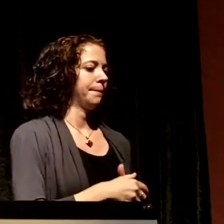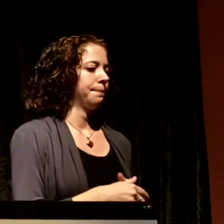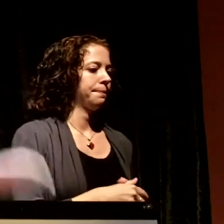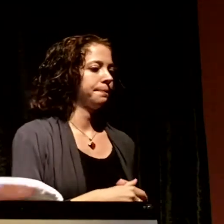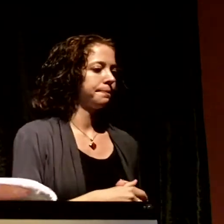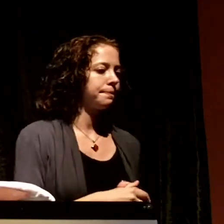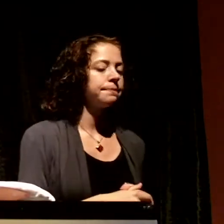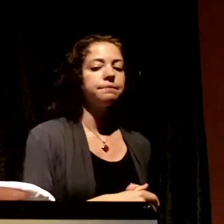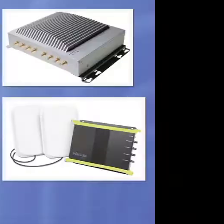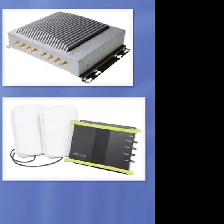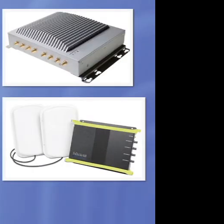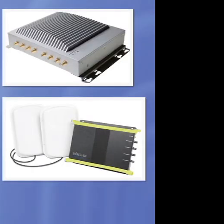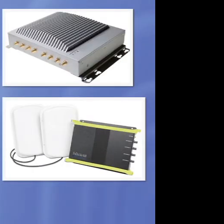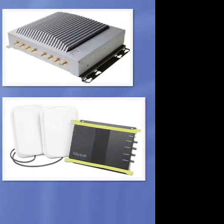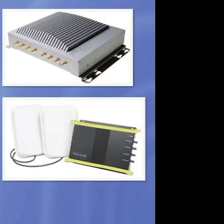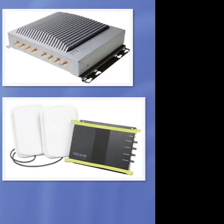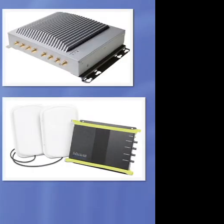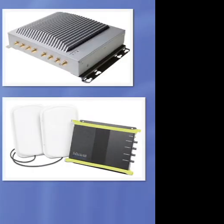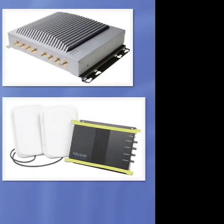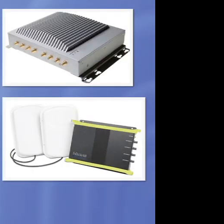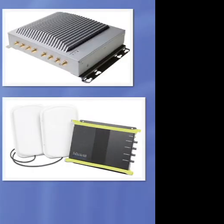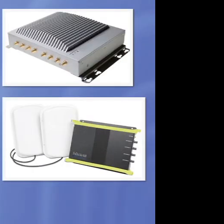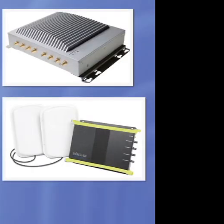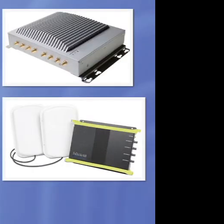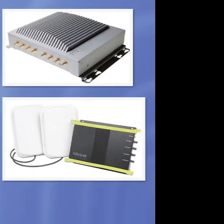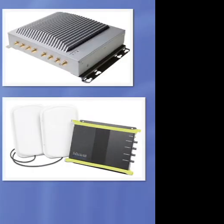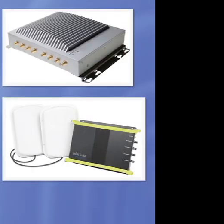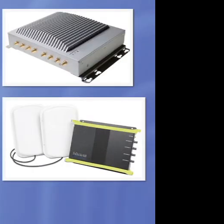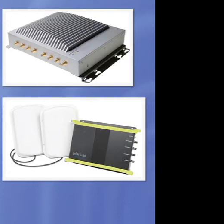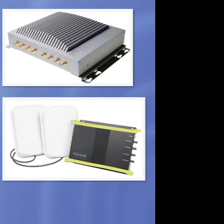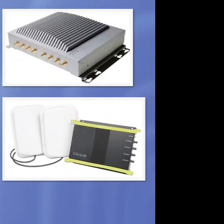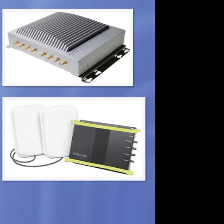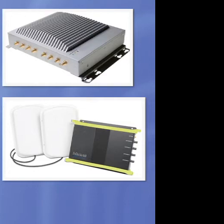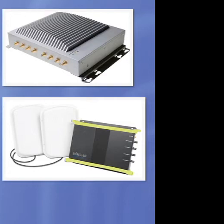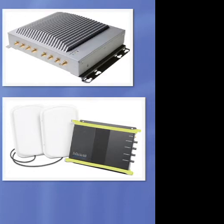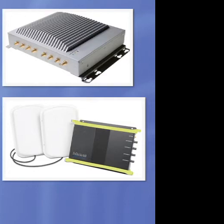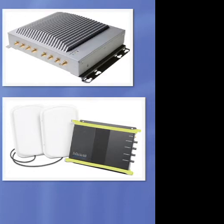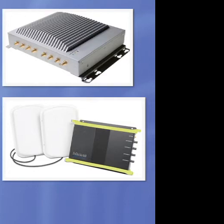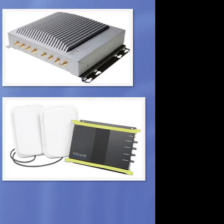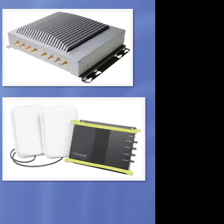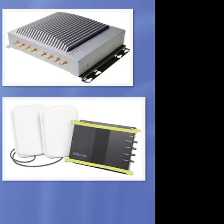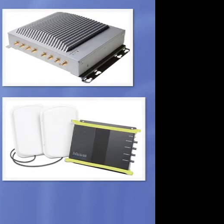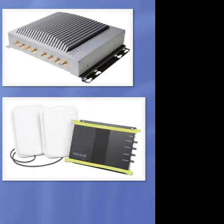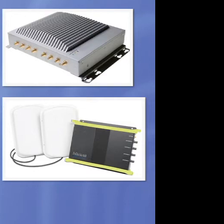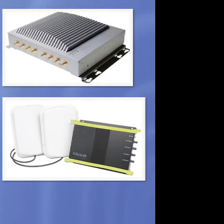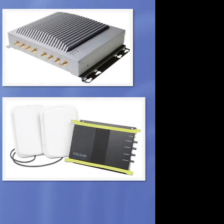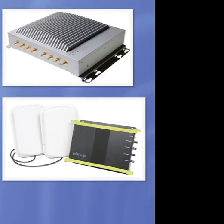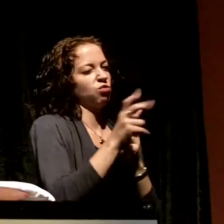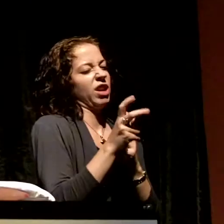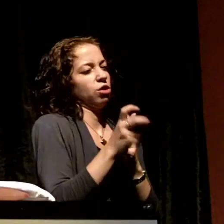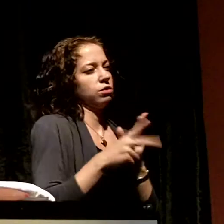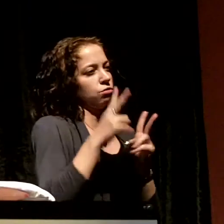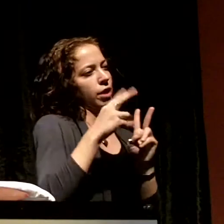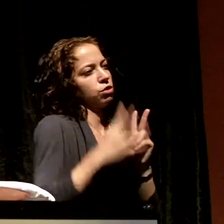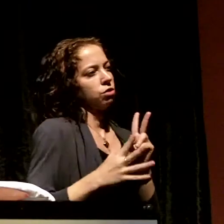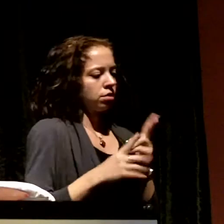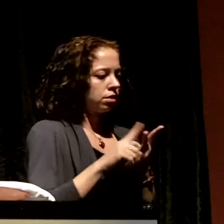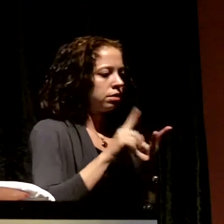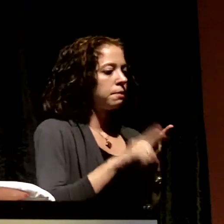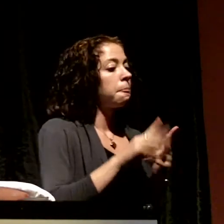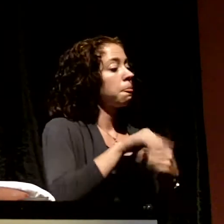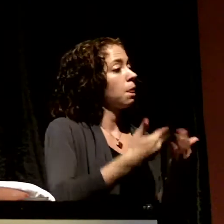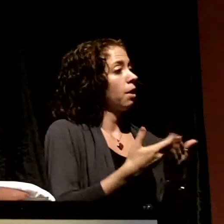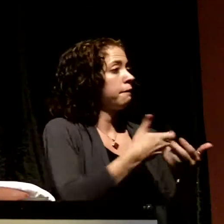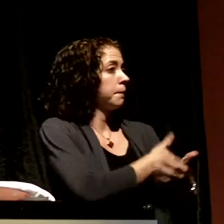Now let's talk about the readers. These are all examples of UHF Gen 2 readers. They all have power, they all have pretty good-sized